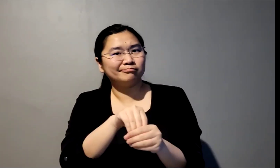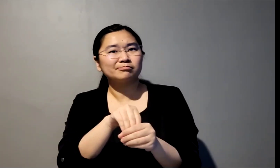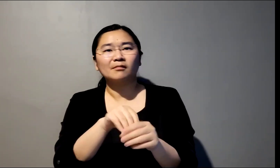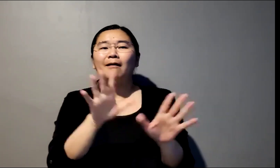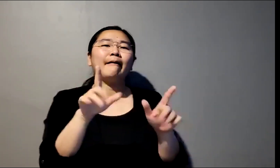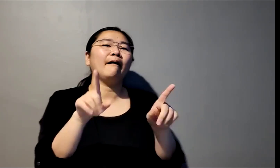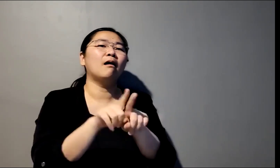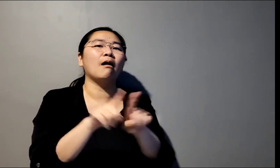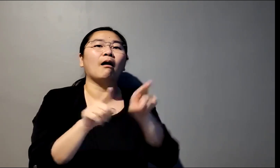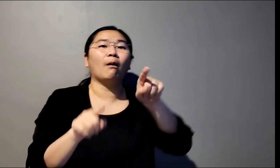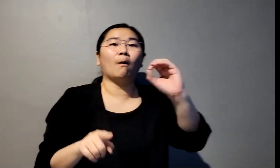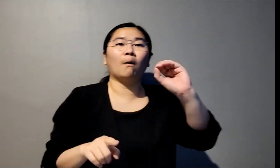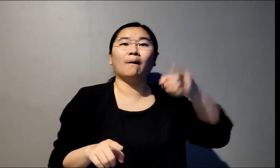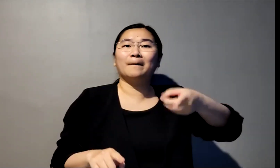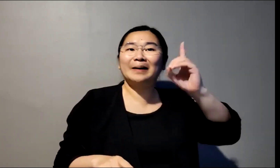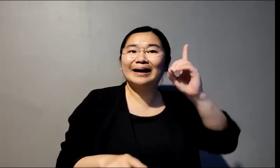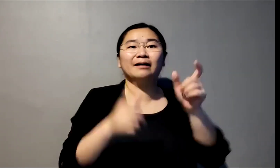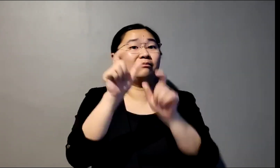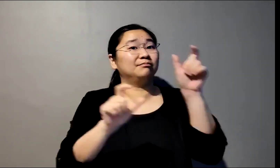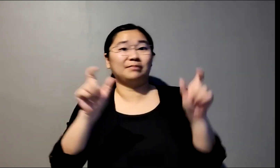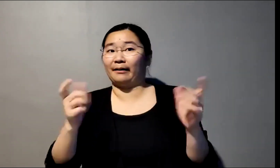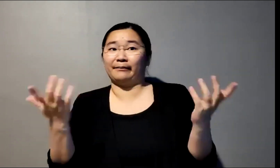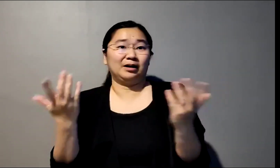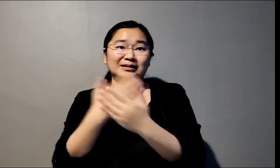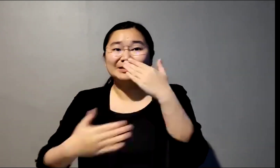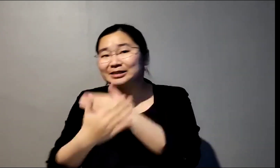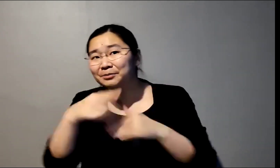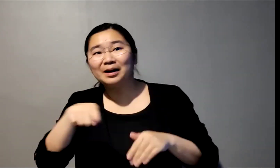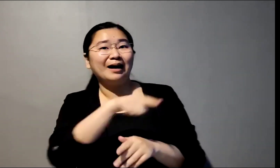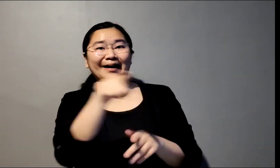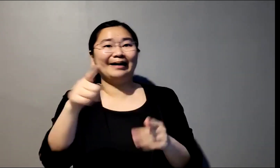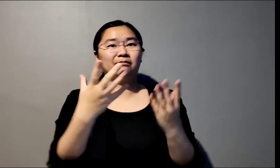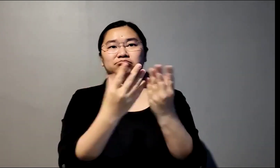order to abolish or end the